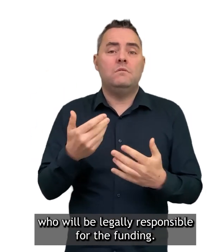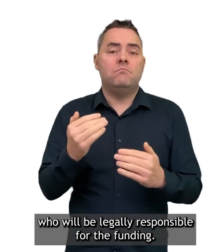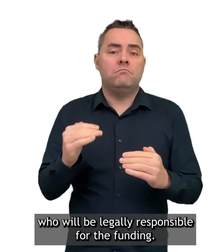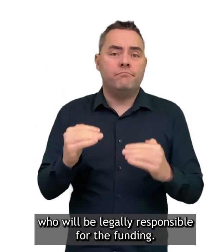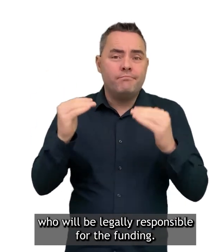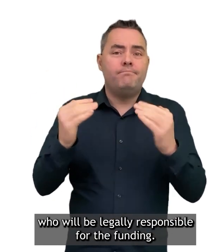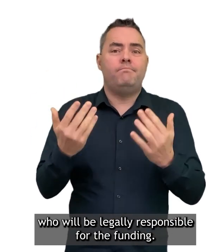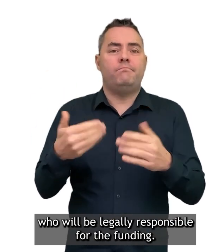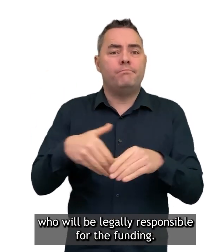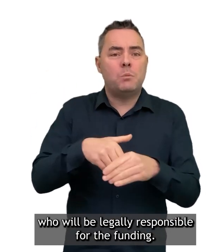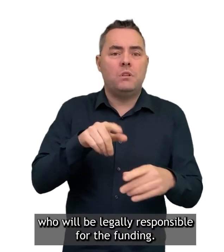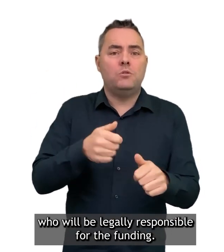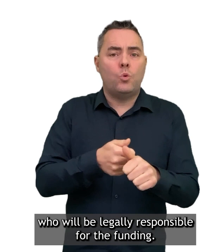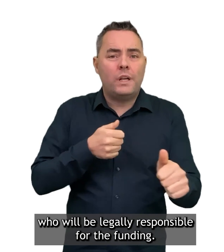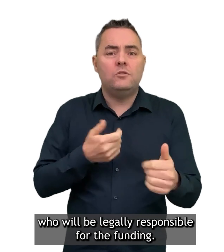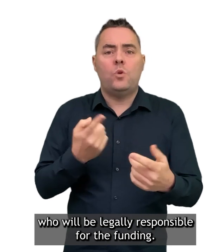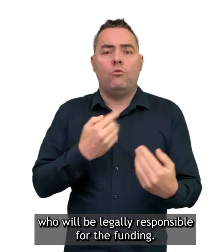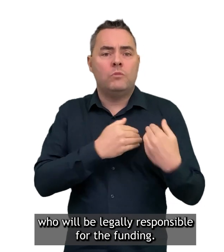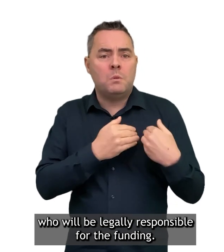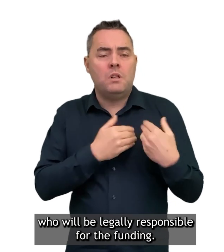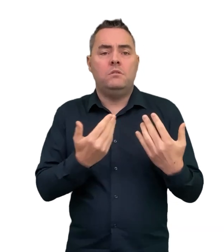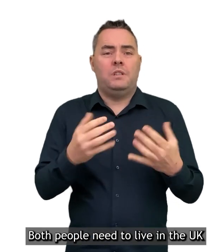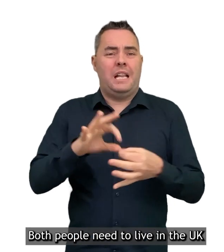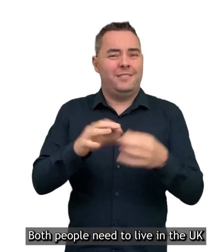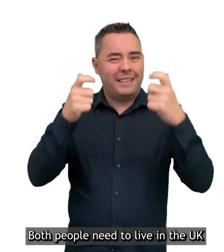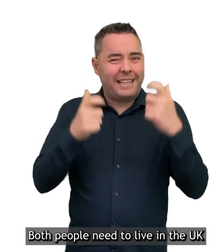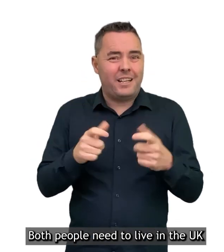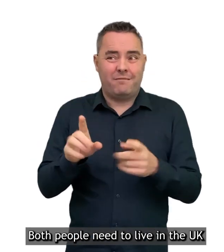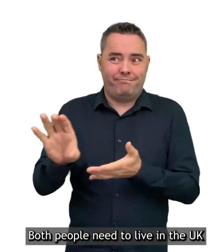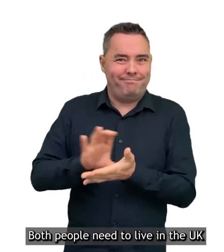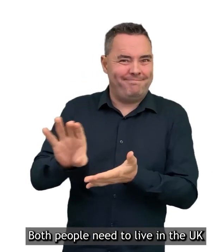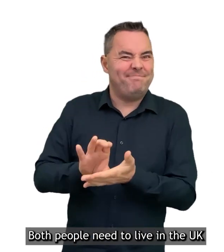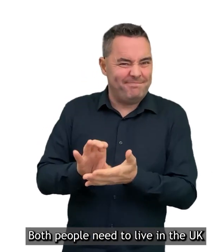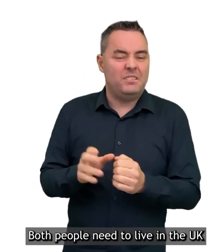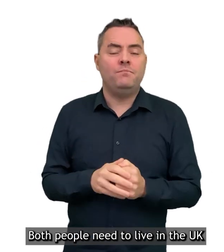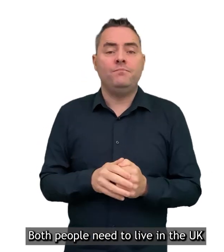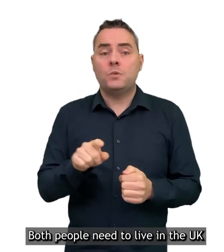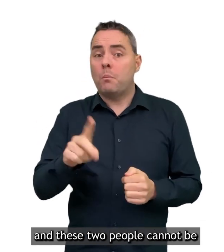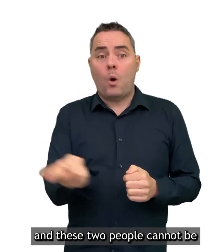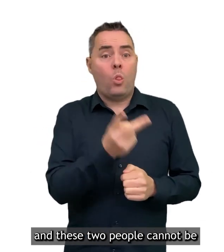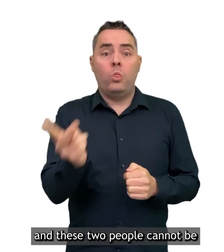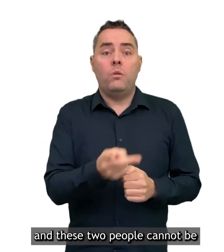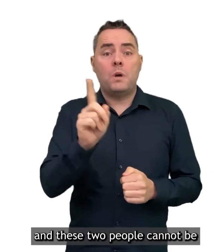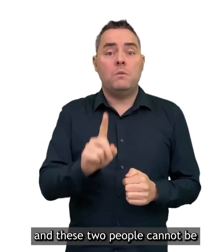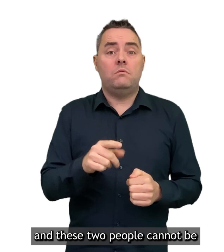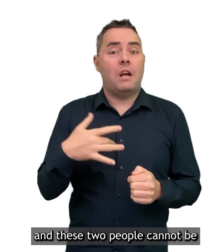legally responsible for the funding. Both people need to live in the UK, and these two people